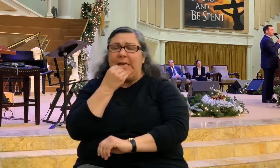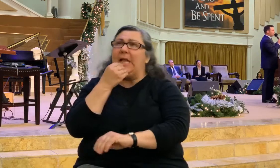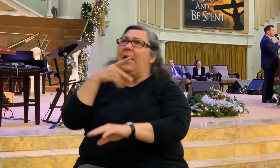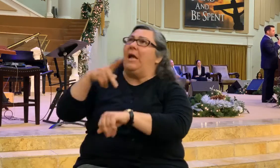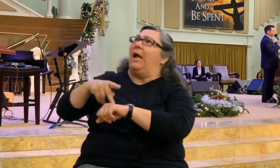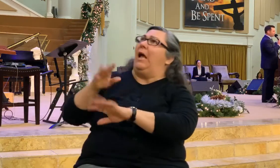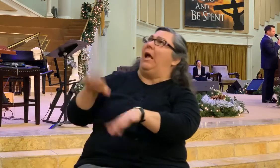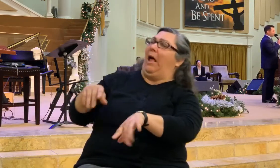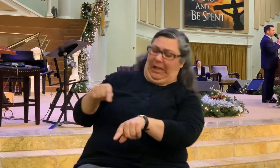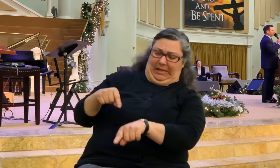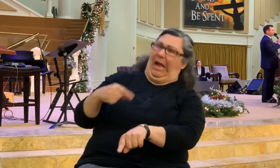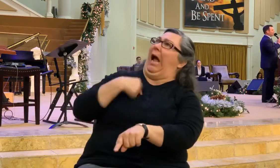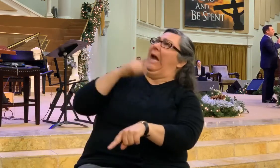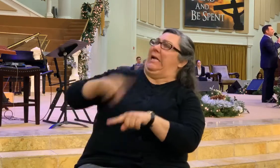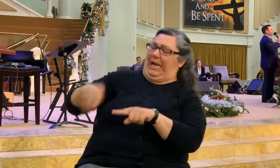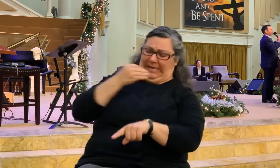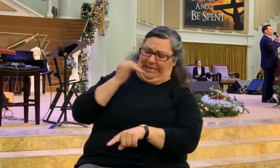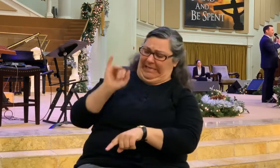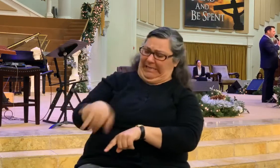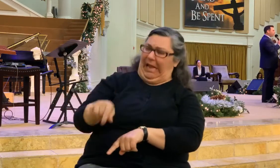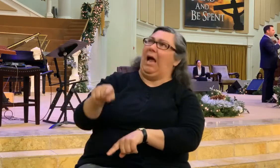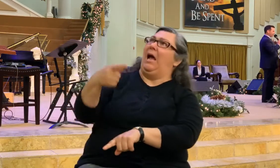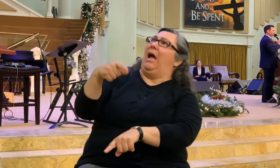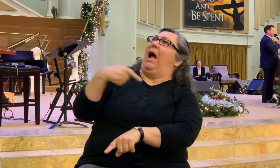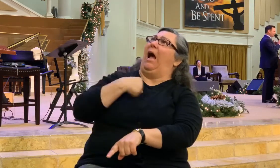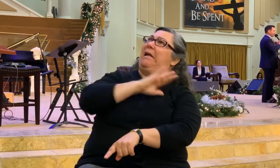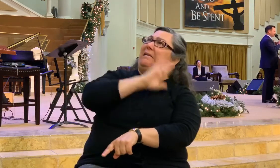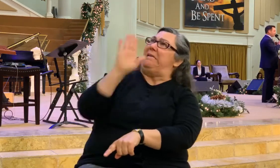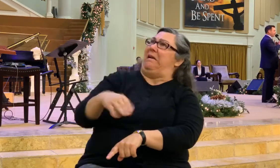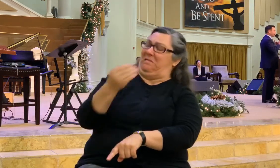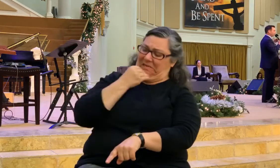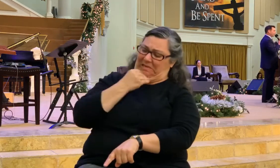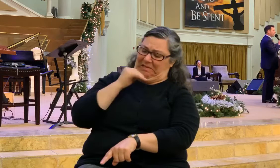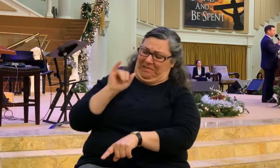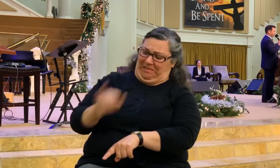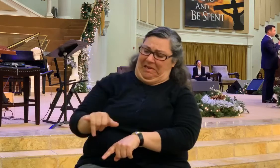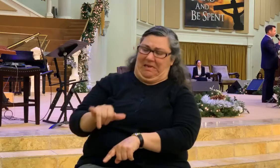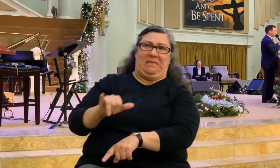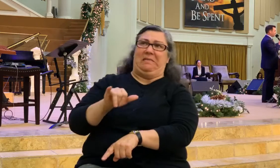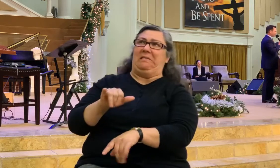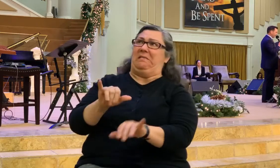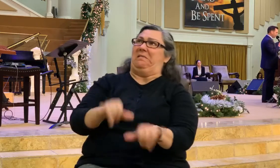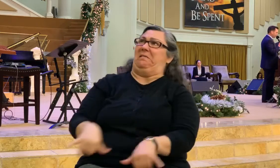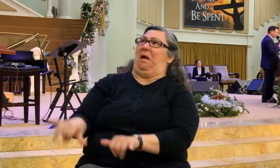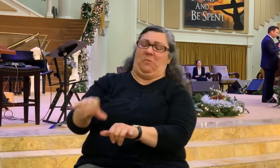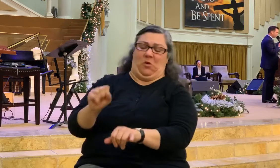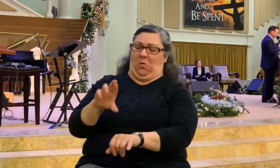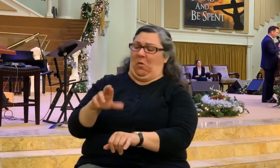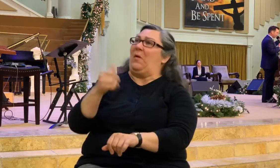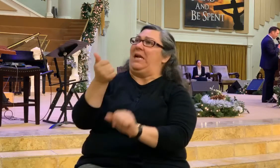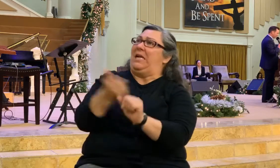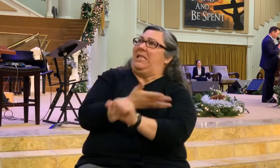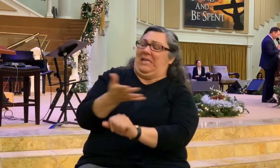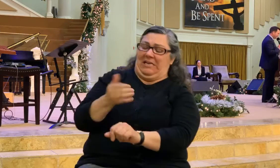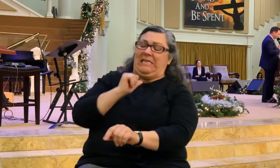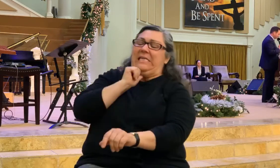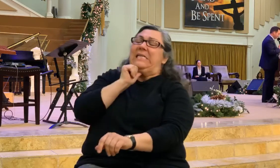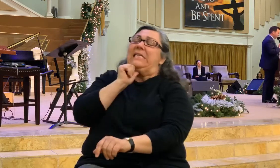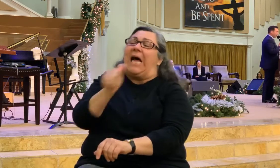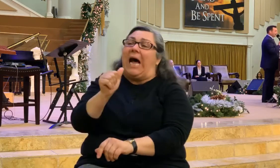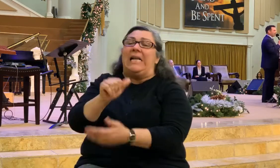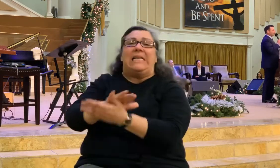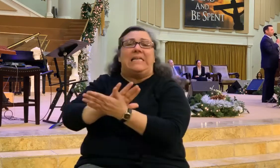I cannot eat this because I have never eaten anything that was common or anything that was